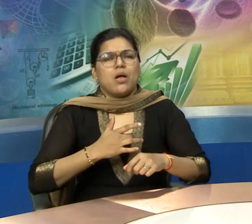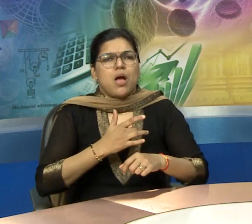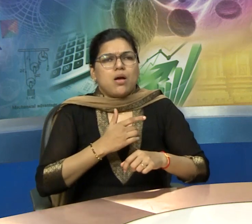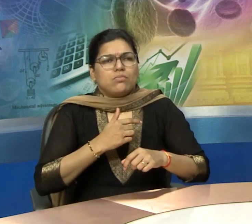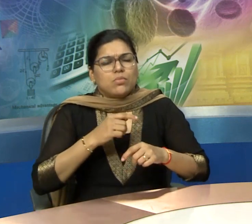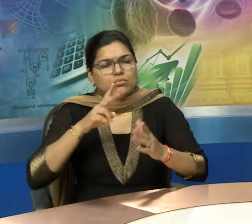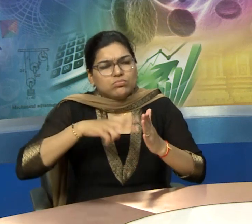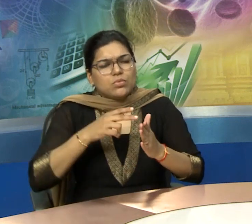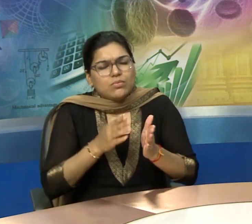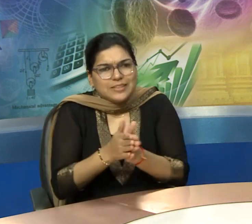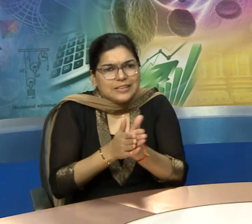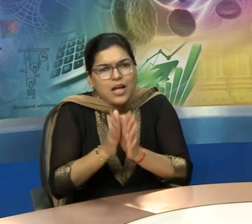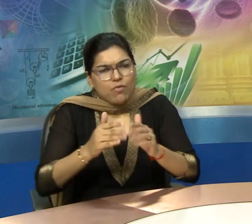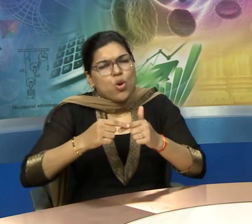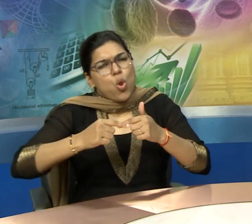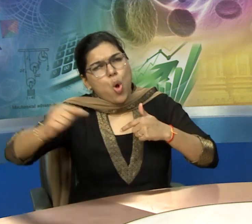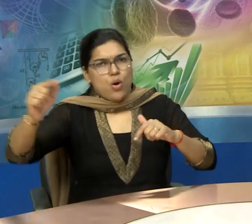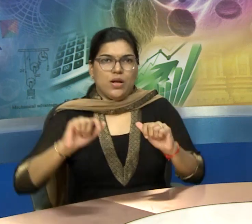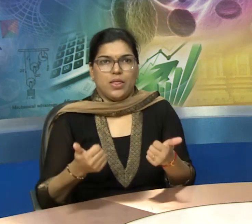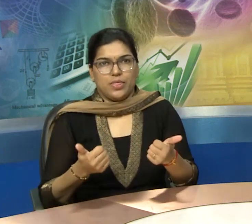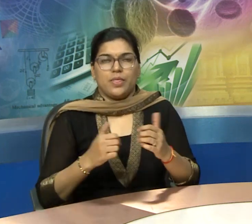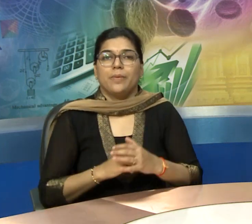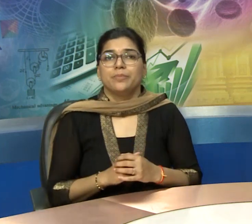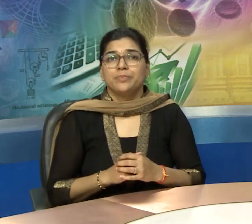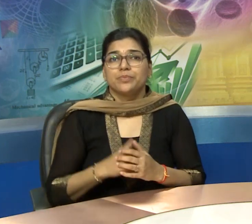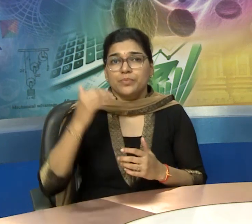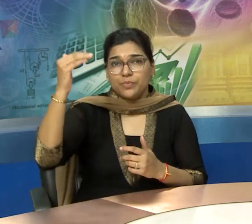lifelong and self-education of one and all.